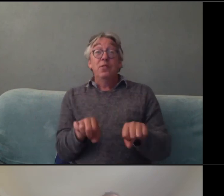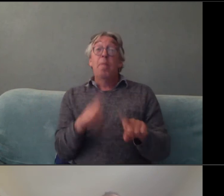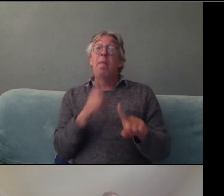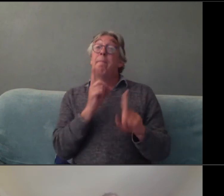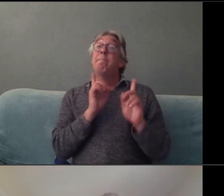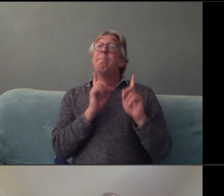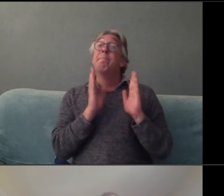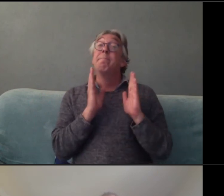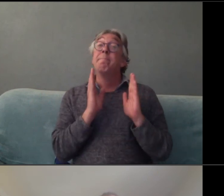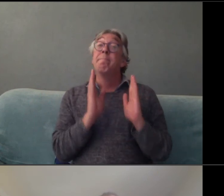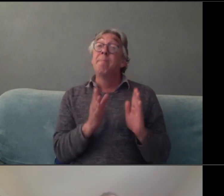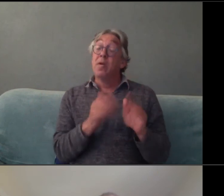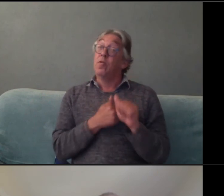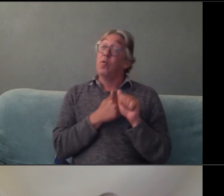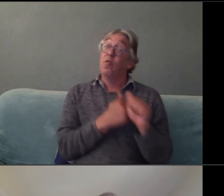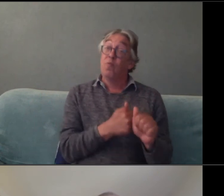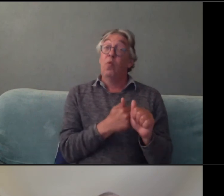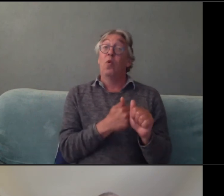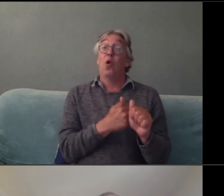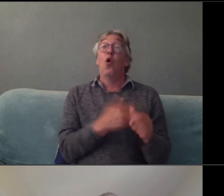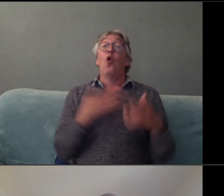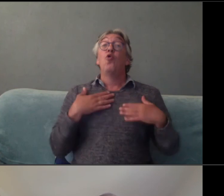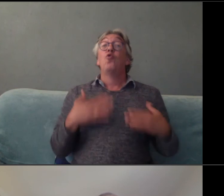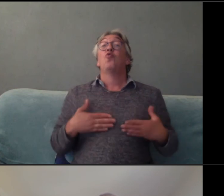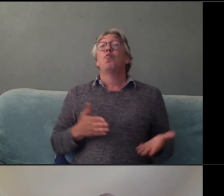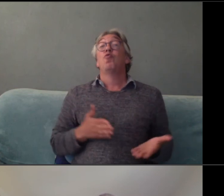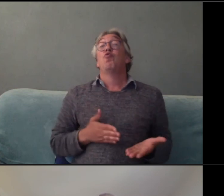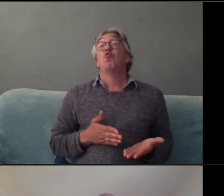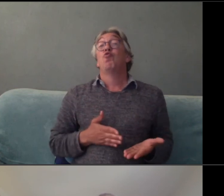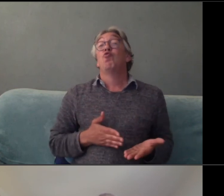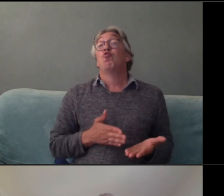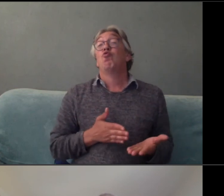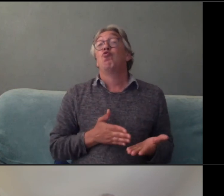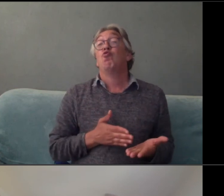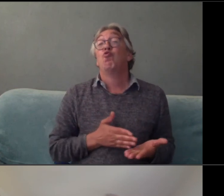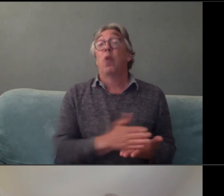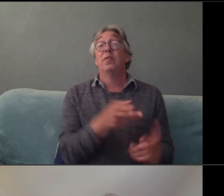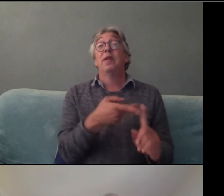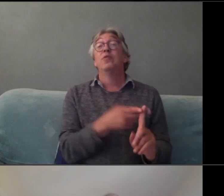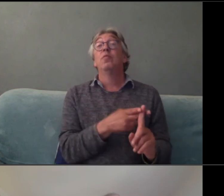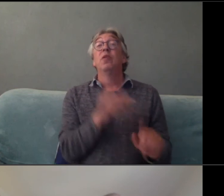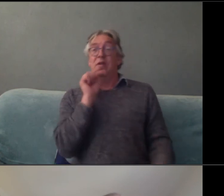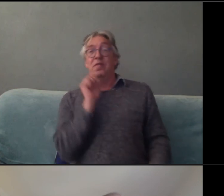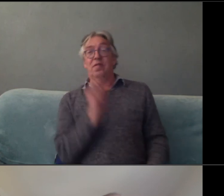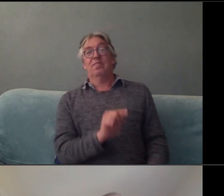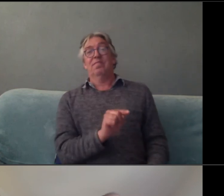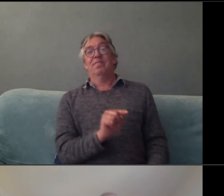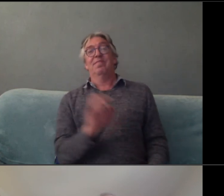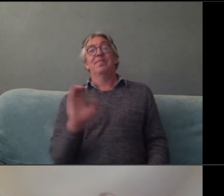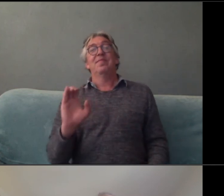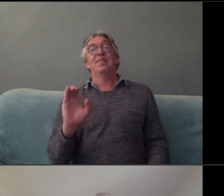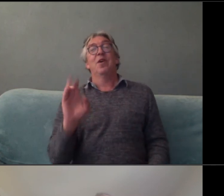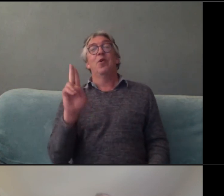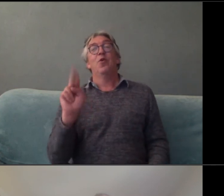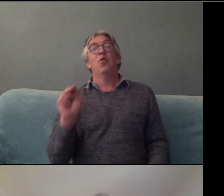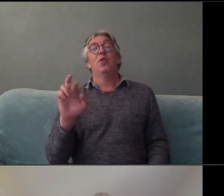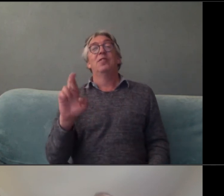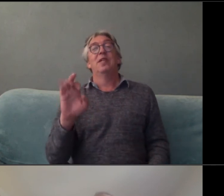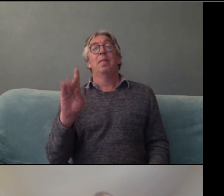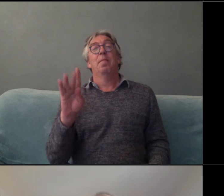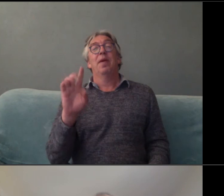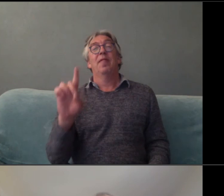normative framework of the human rights instrument, the CRPD, and kind of animated also